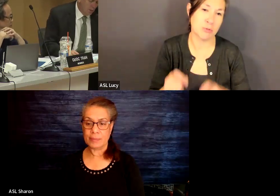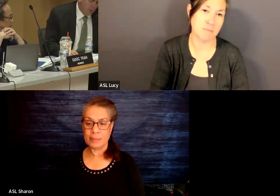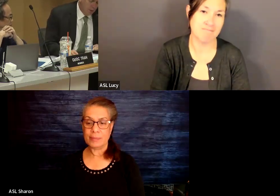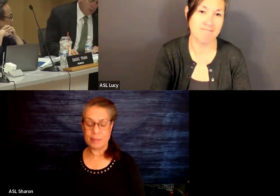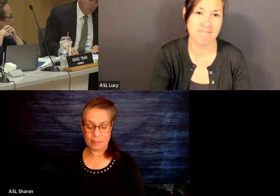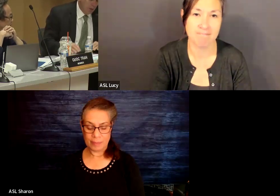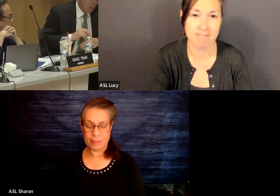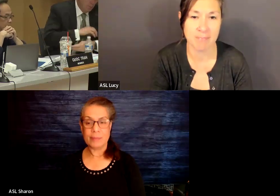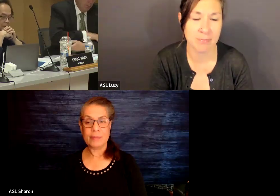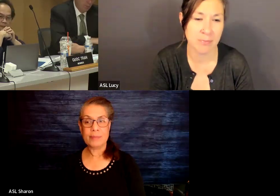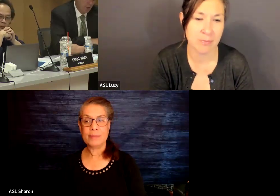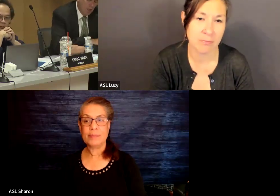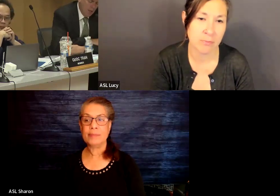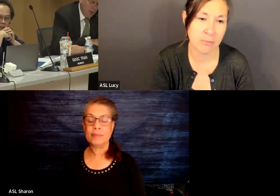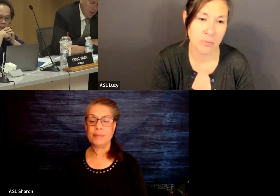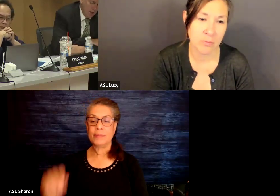Thank you, Madam Chair.